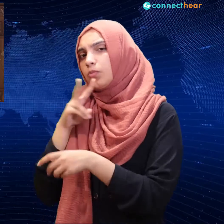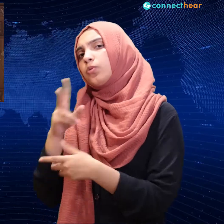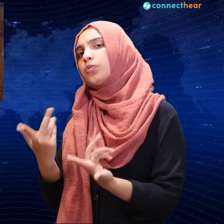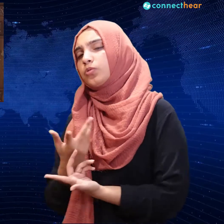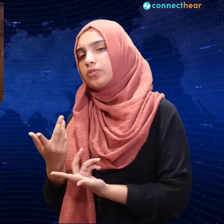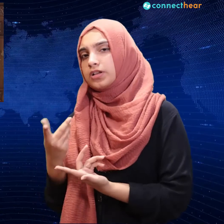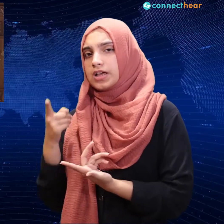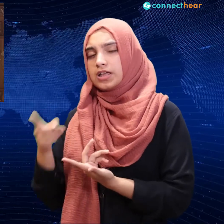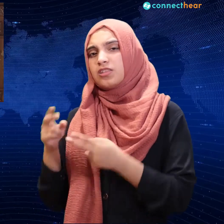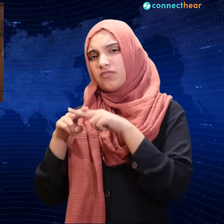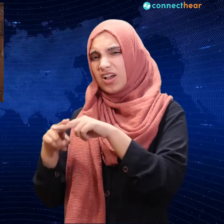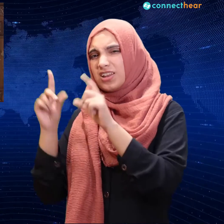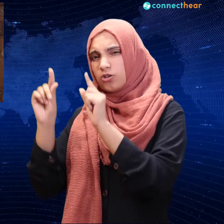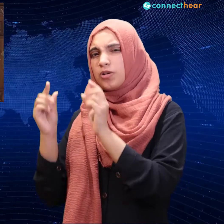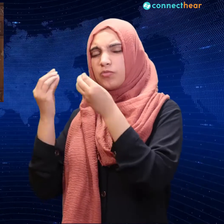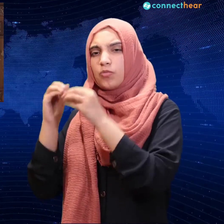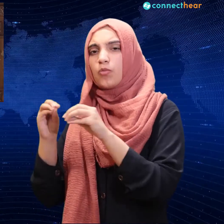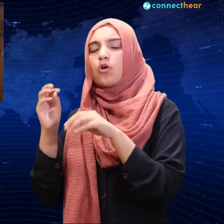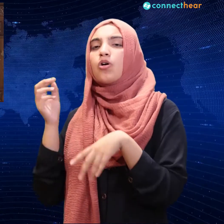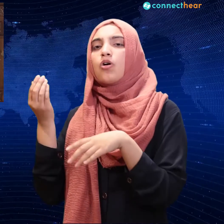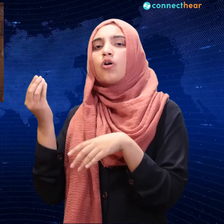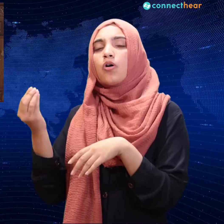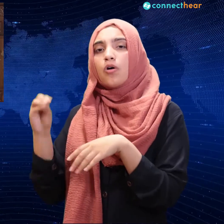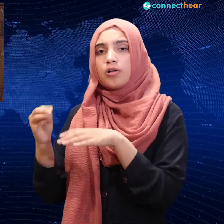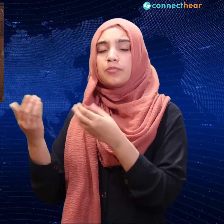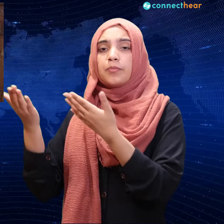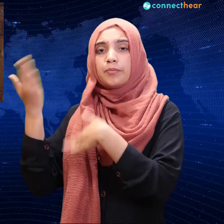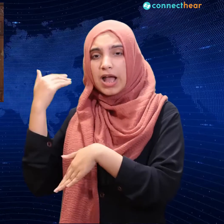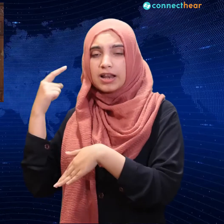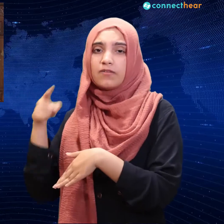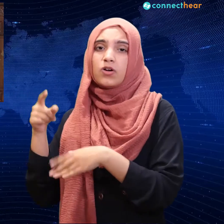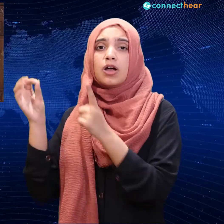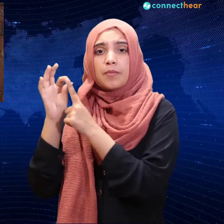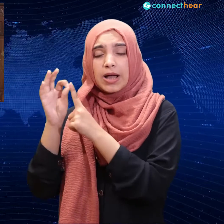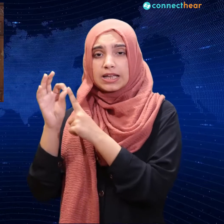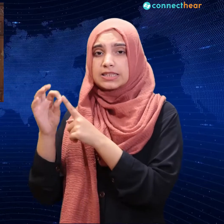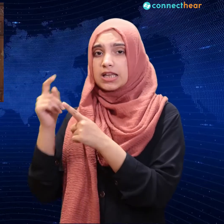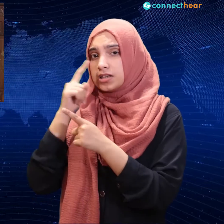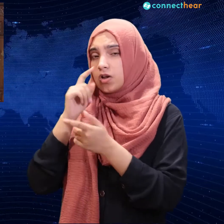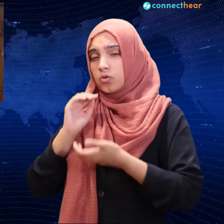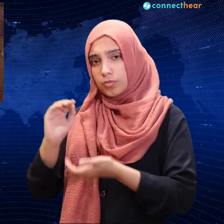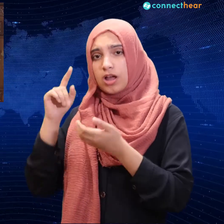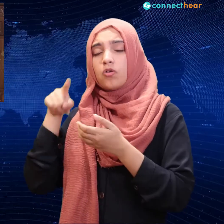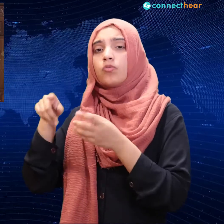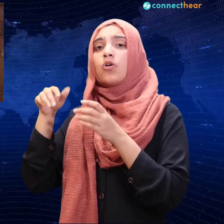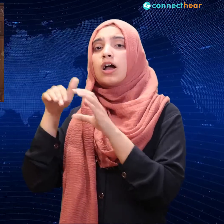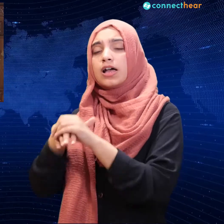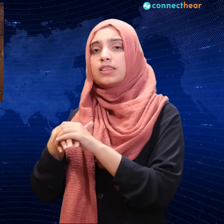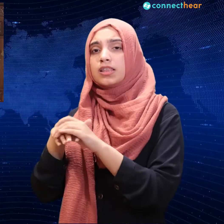here, finally, in Pakistan. Earlier this summer, the daughter of a former Pakistani diplomat, Noor